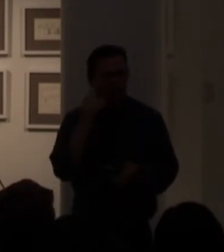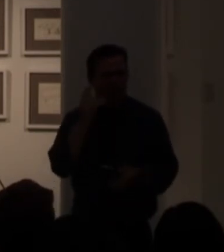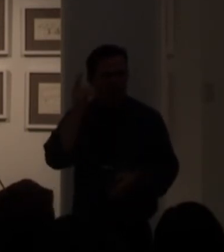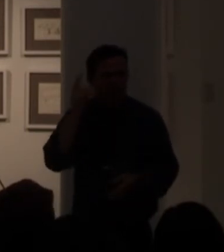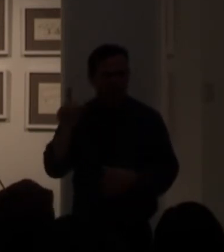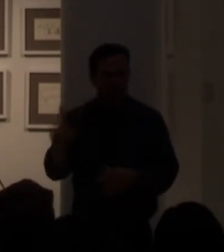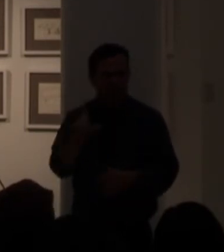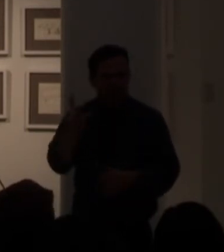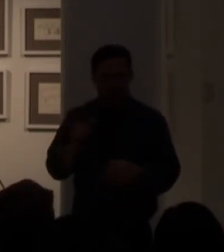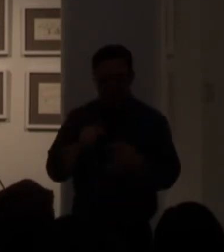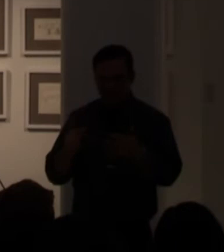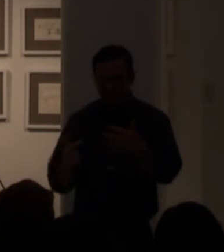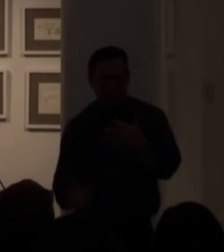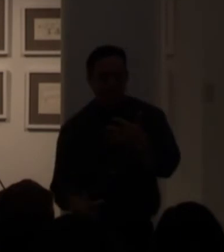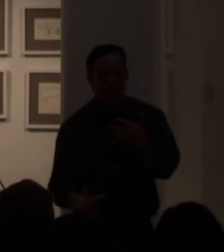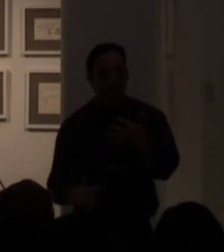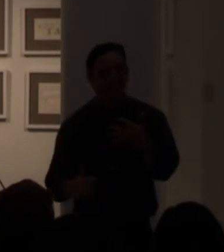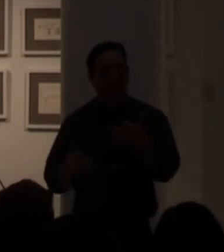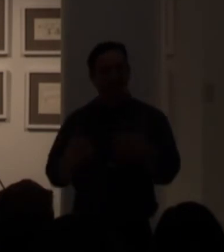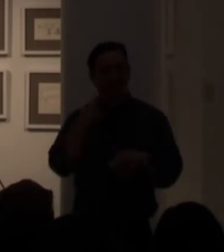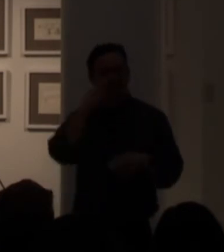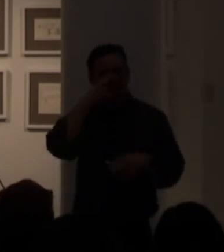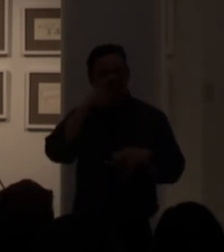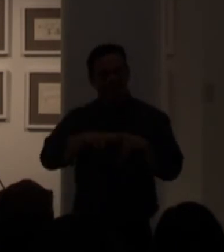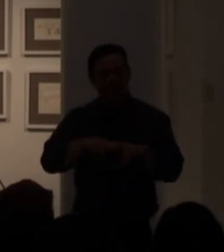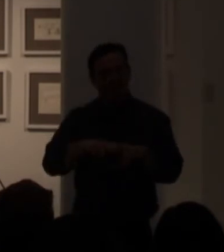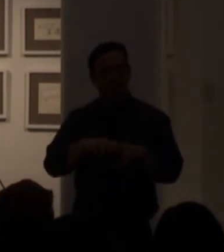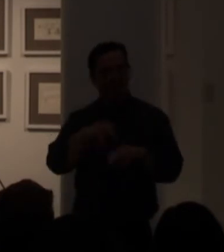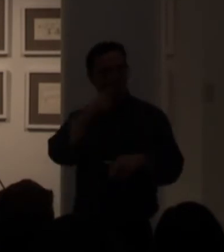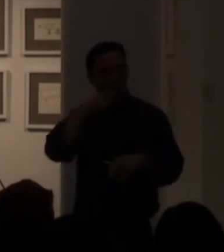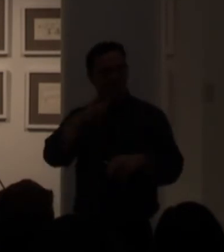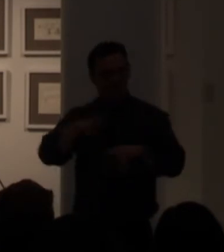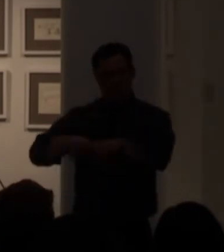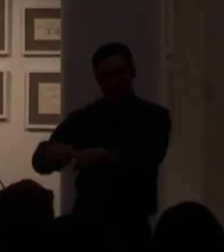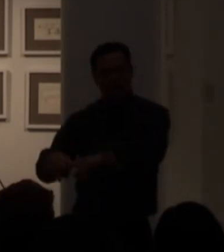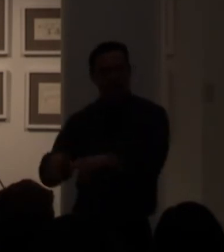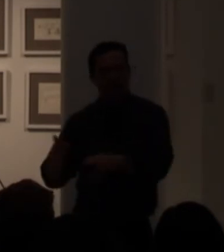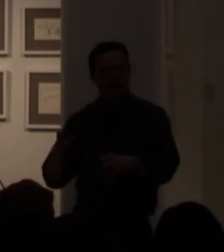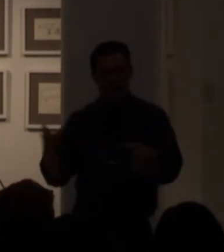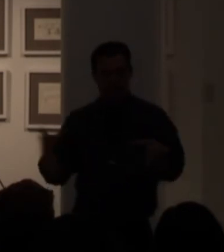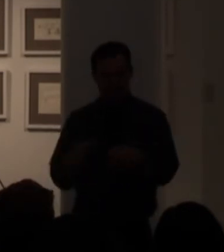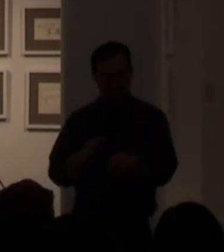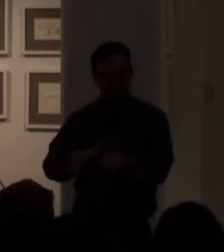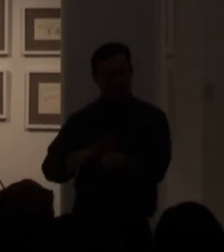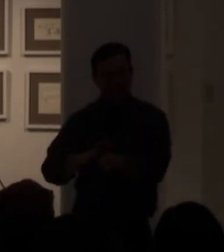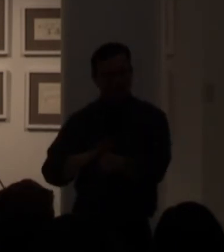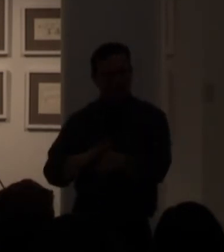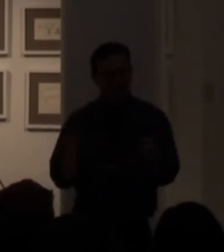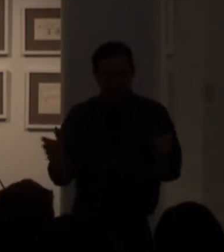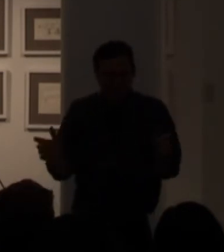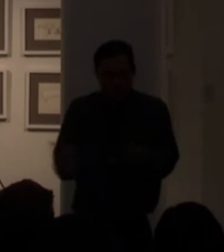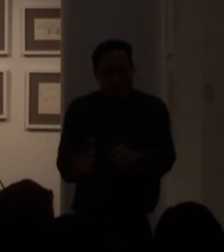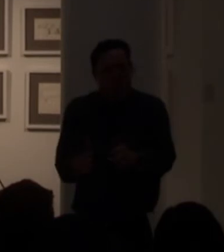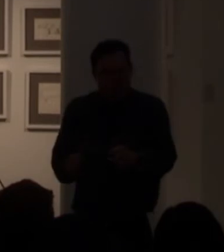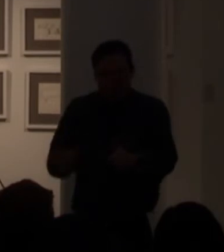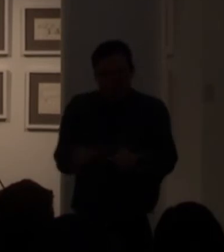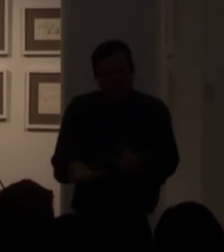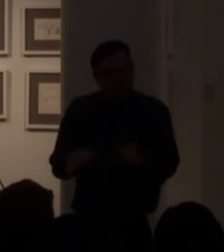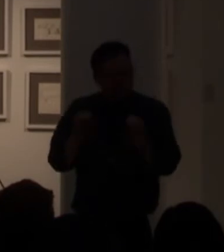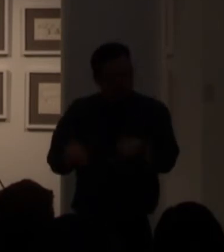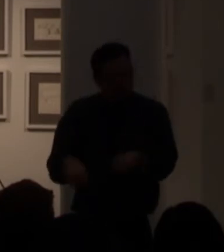libraries. Ergo makes for fun public seating and is also compact enough for the smallest